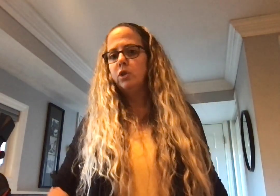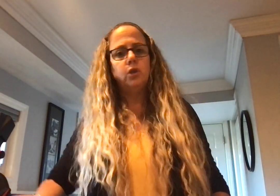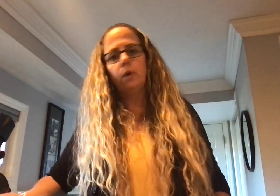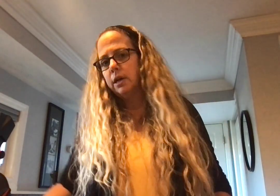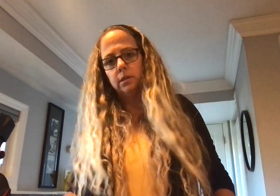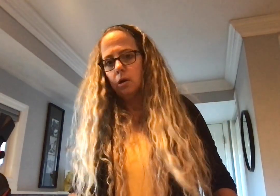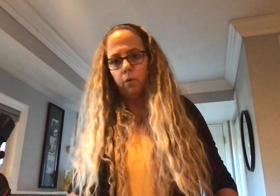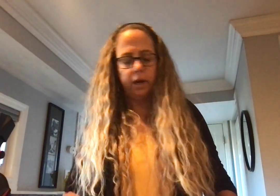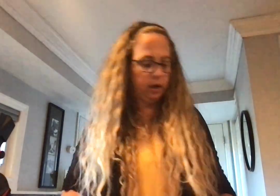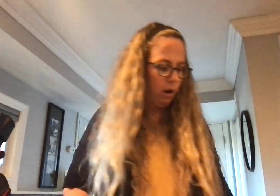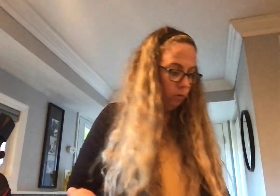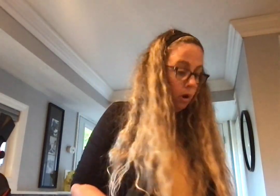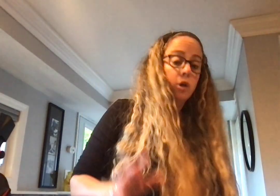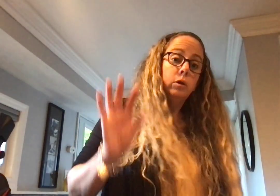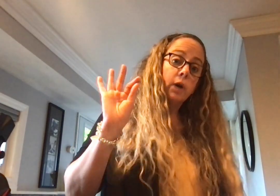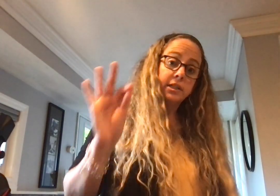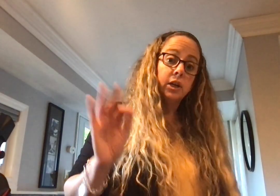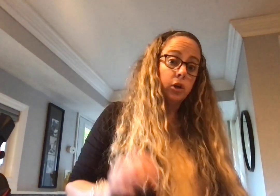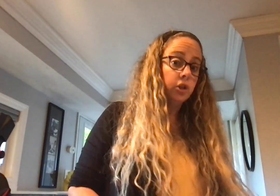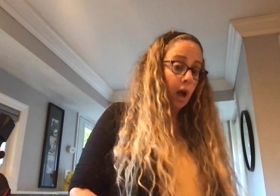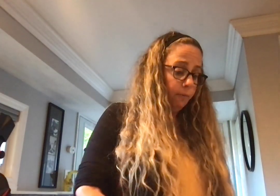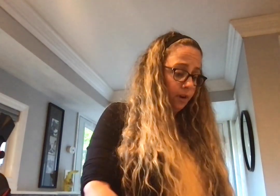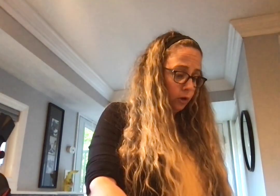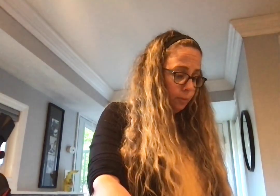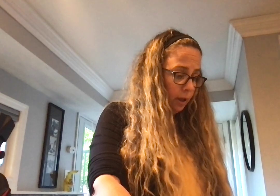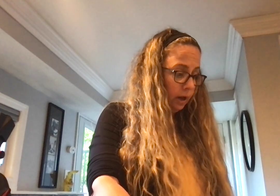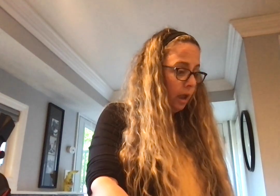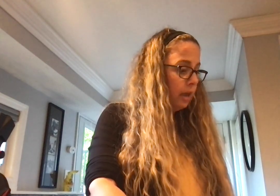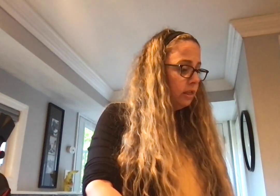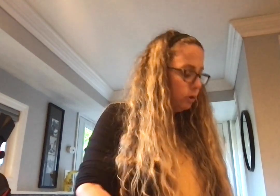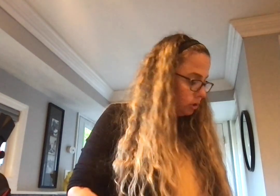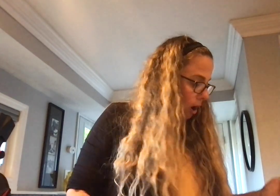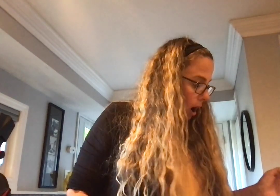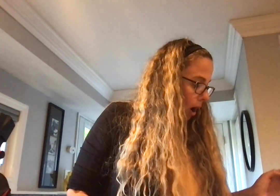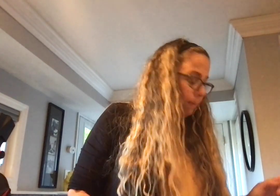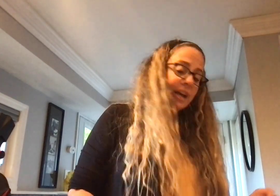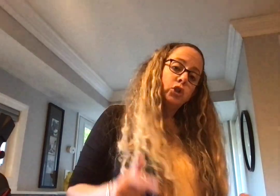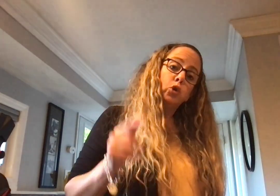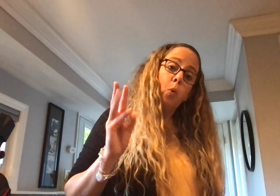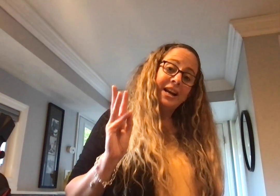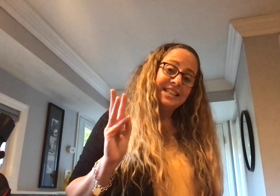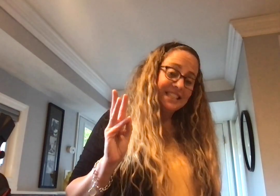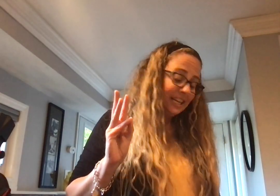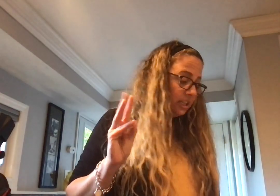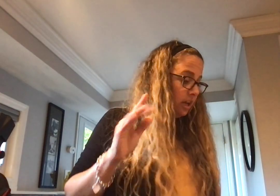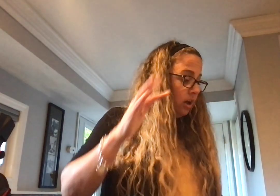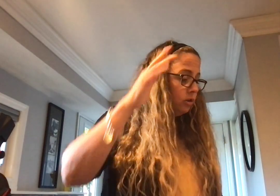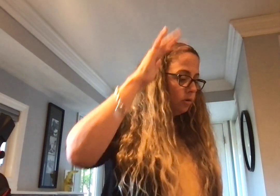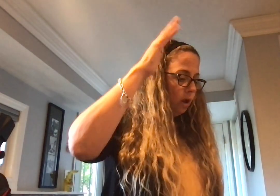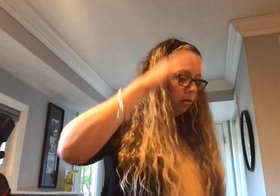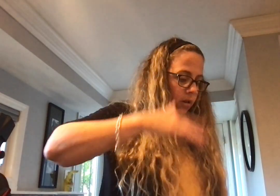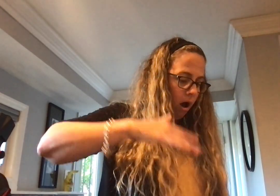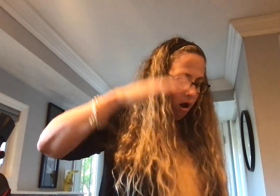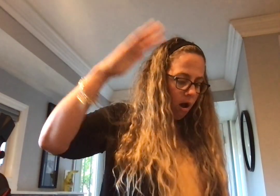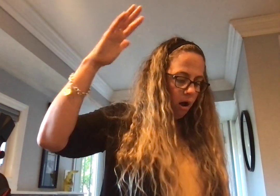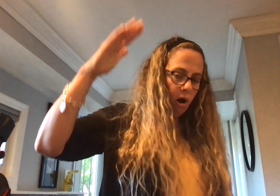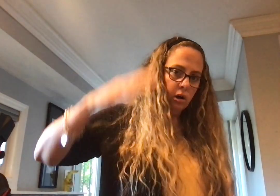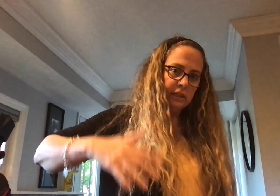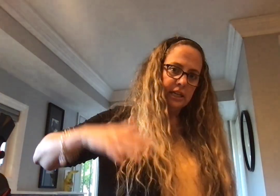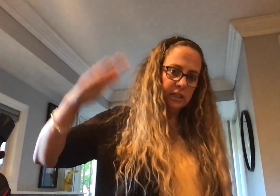you guys already know. You guys did a good job finger spelling. There's, on page 26, there's a long list of